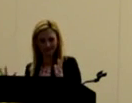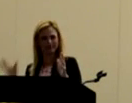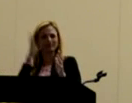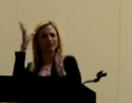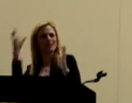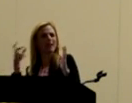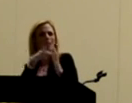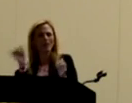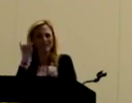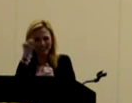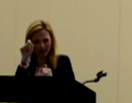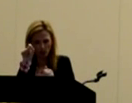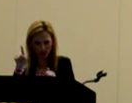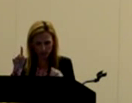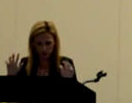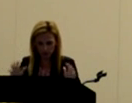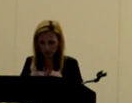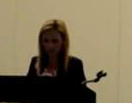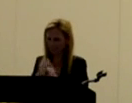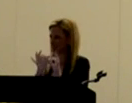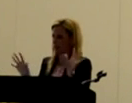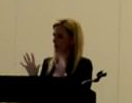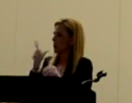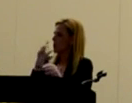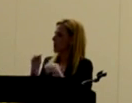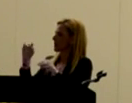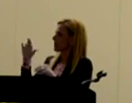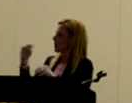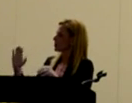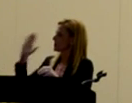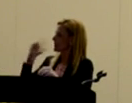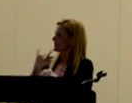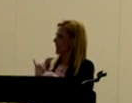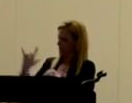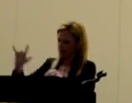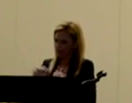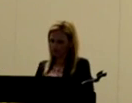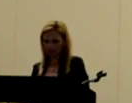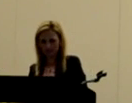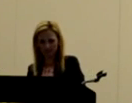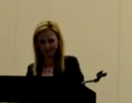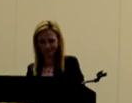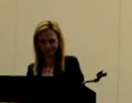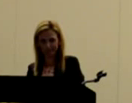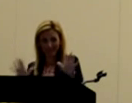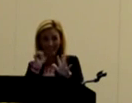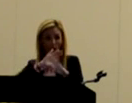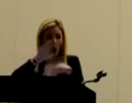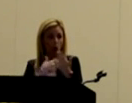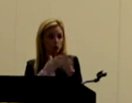back with the same question. Who would put Marlee to bed each night and say, I love you? And it's